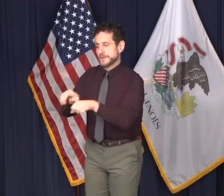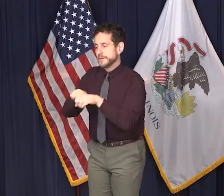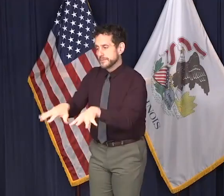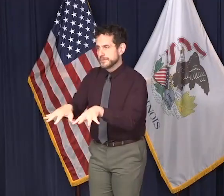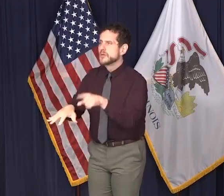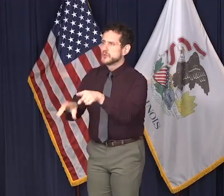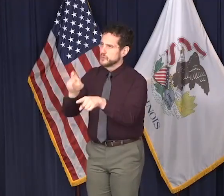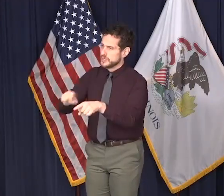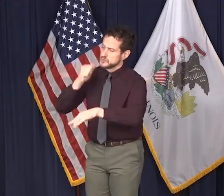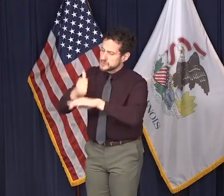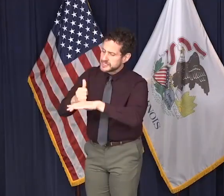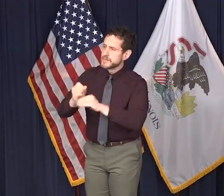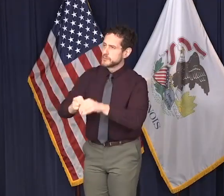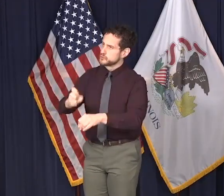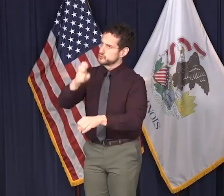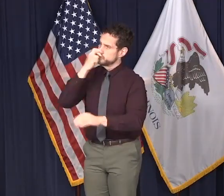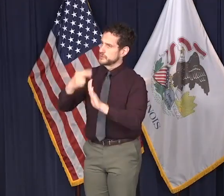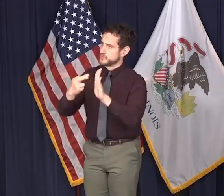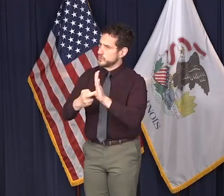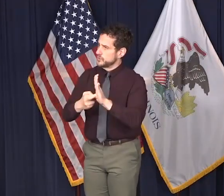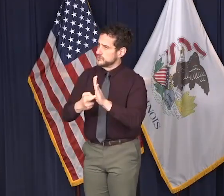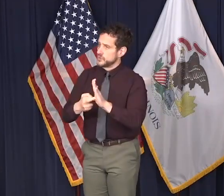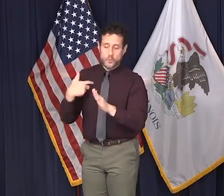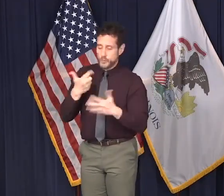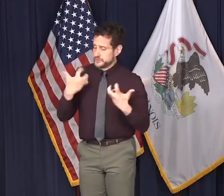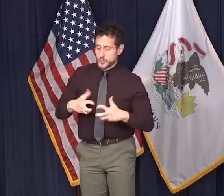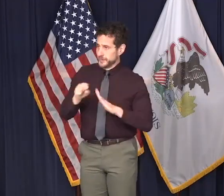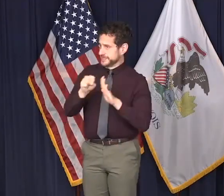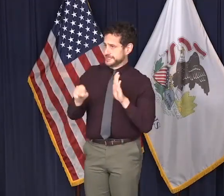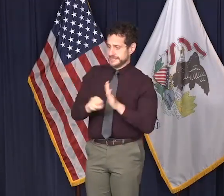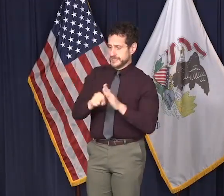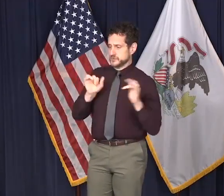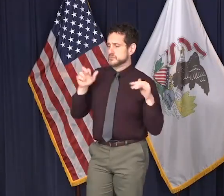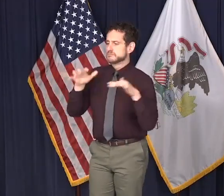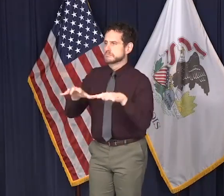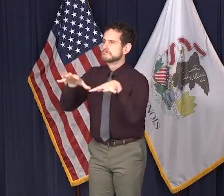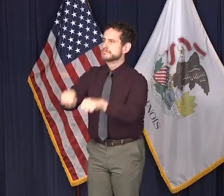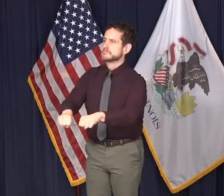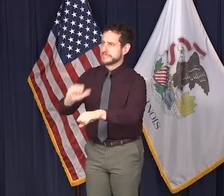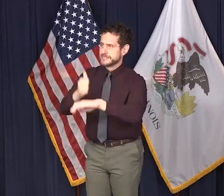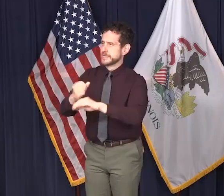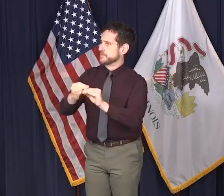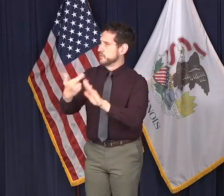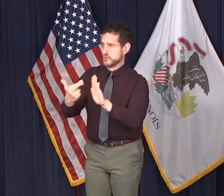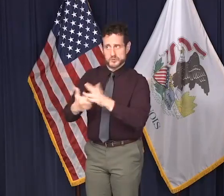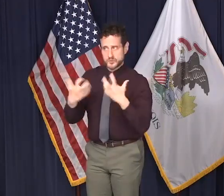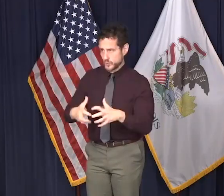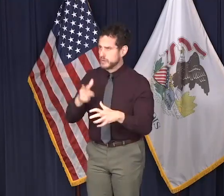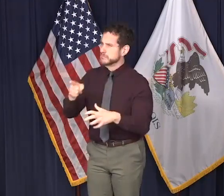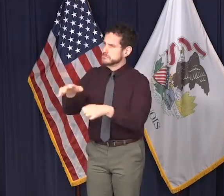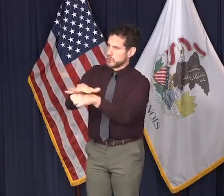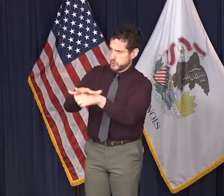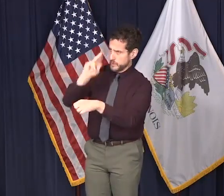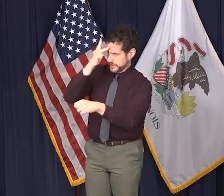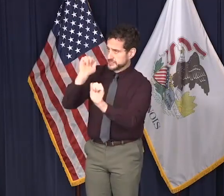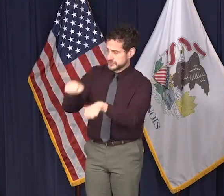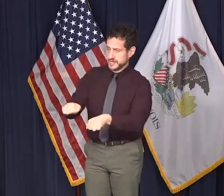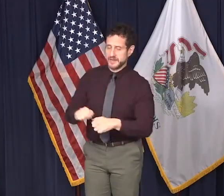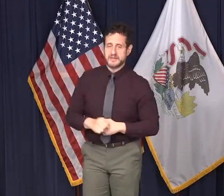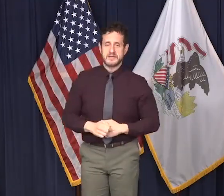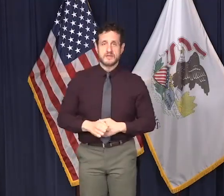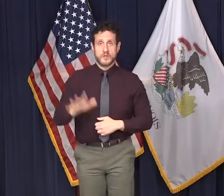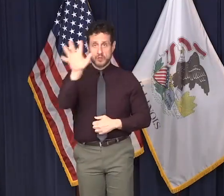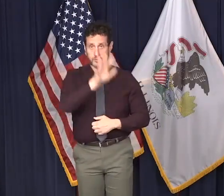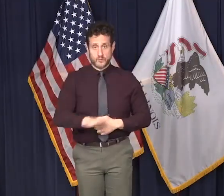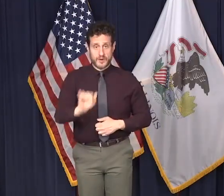step in. We're now testing record numbers of Illinoisans, and we've brought our overall positivity rates down